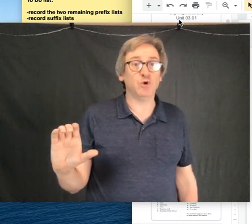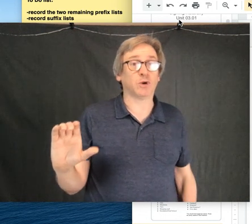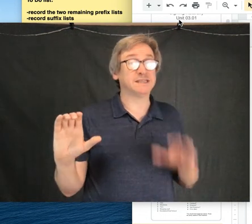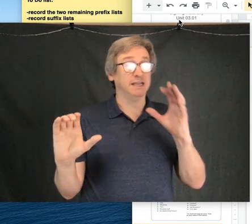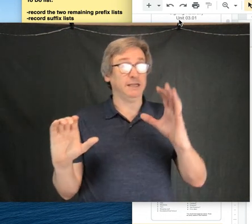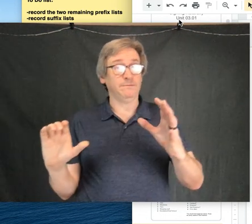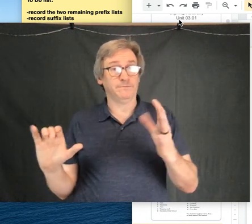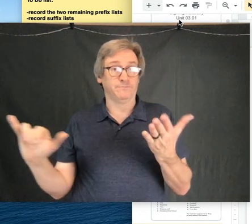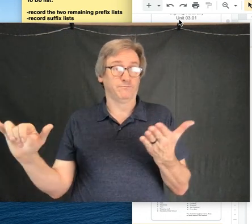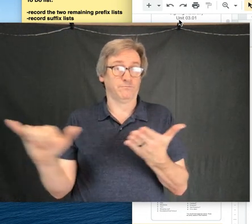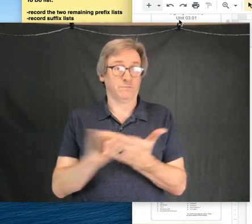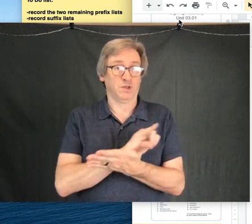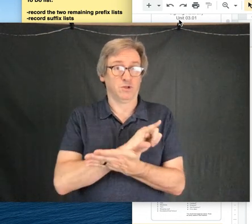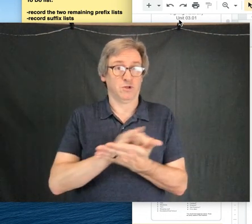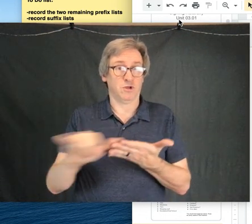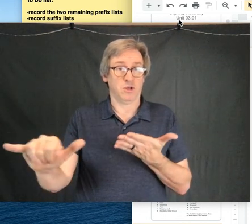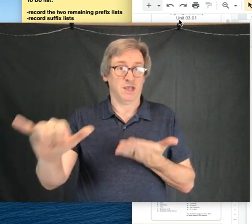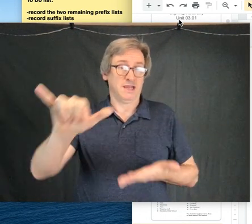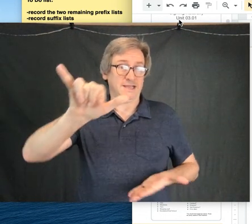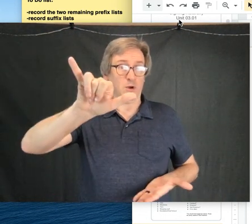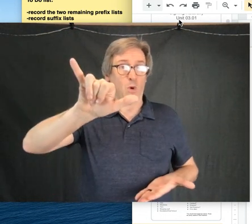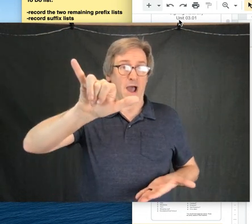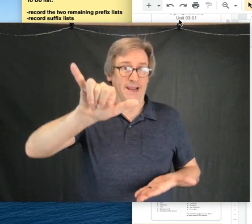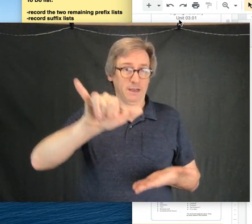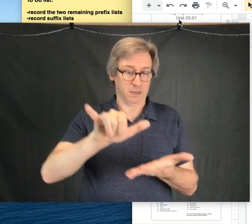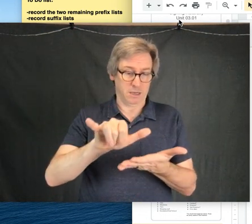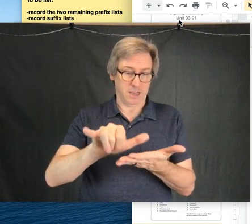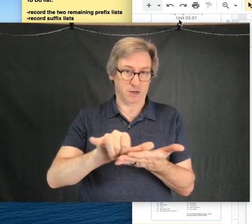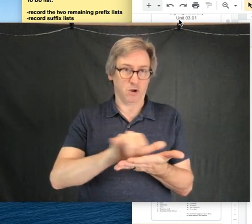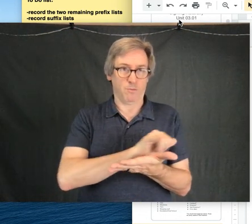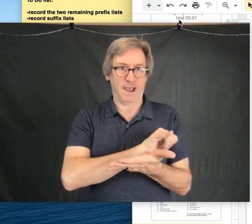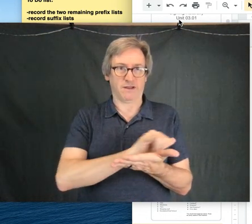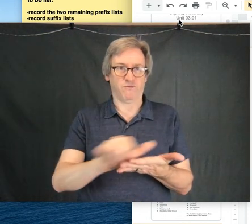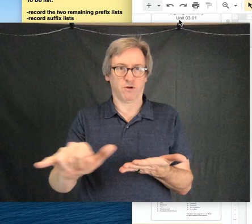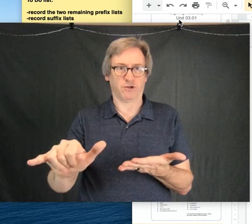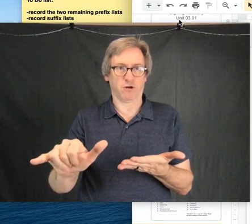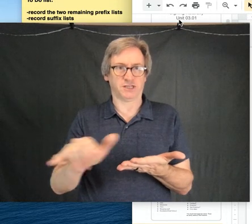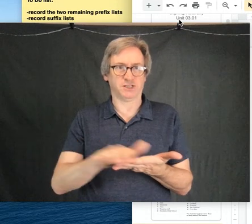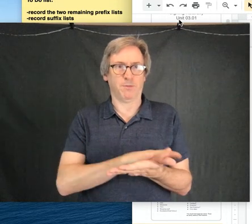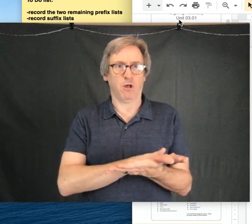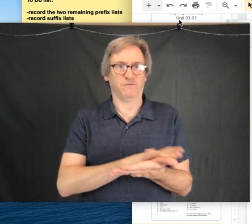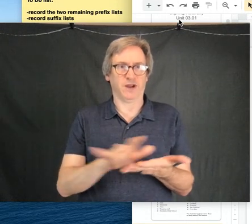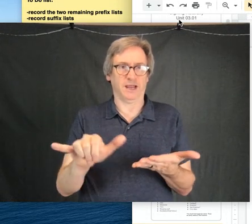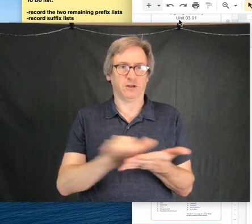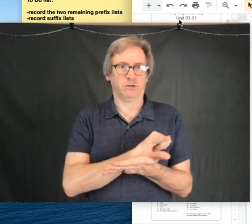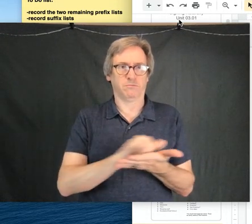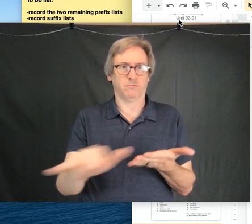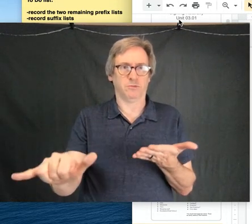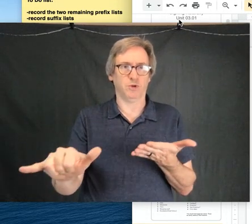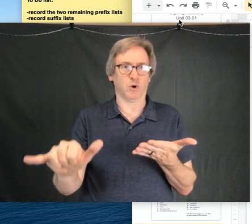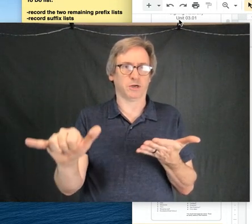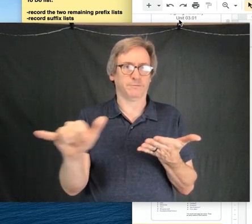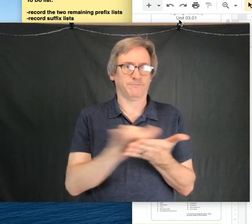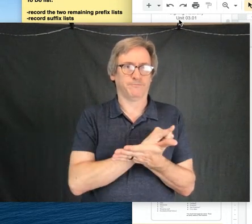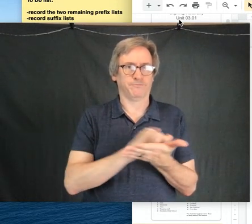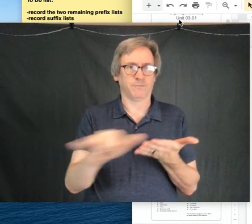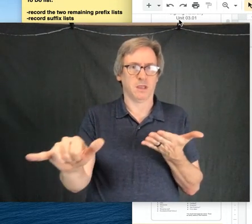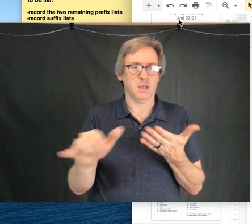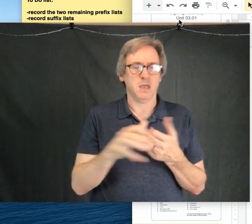New York City. Take a Y and go back and forth across the palm of your hand. New